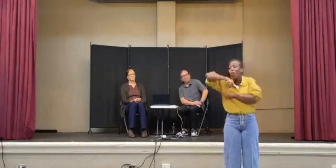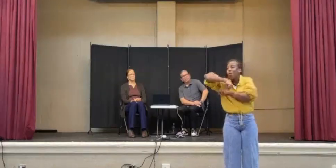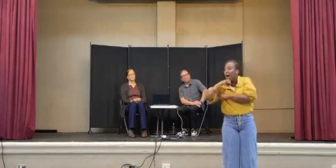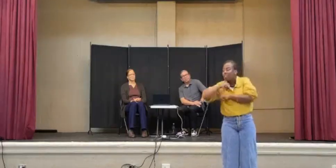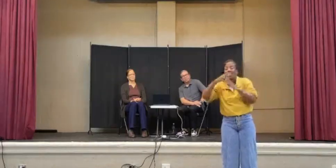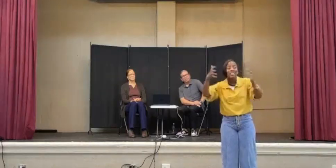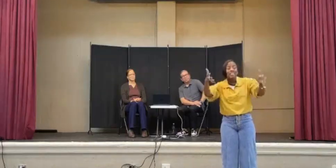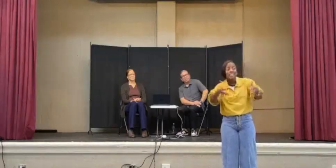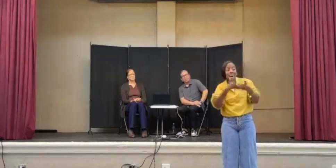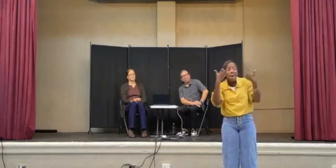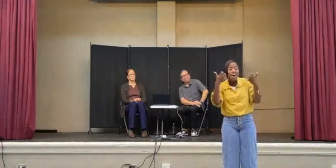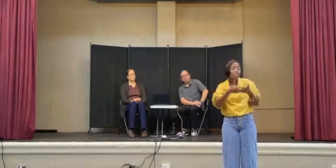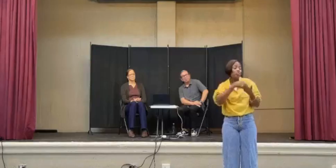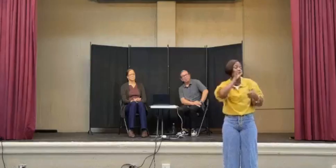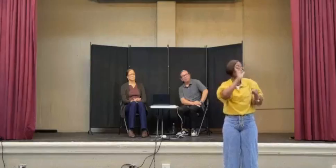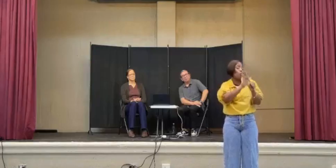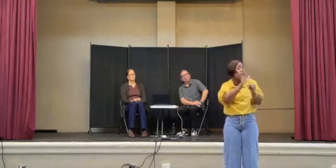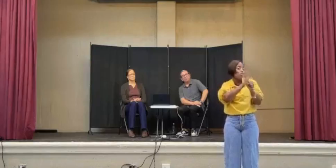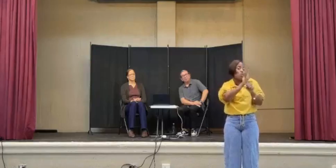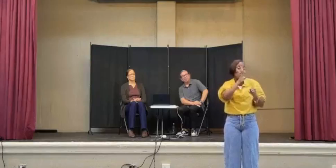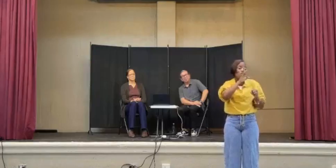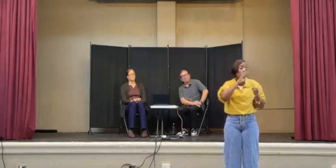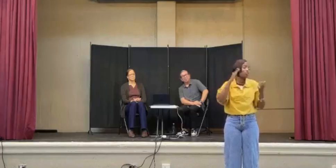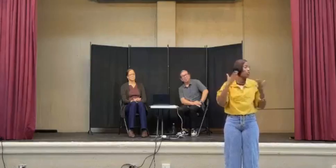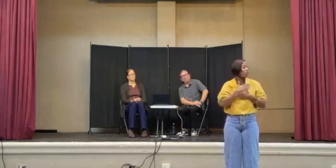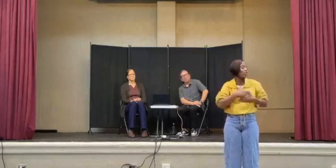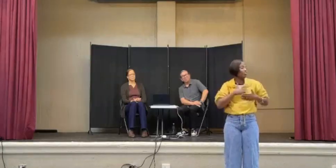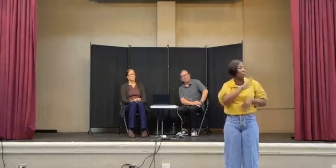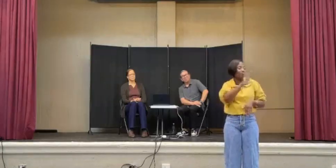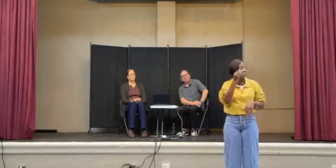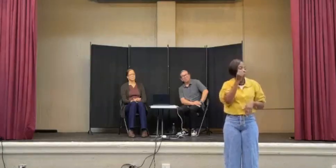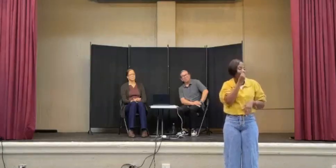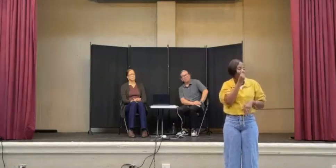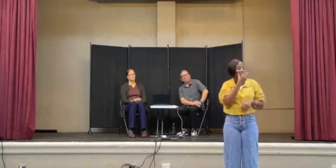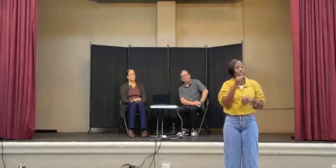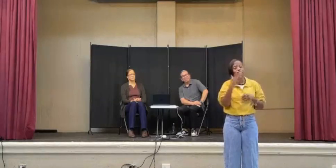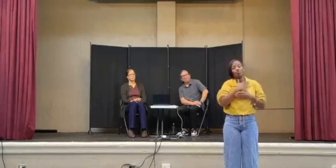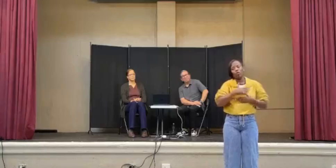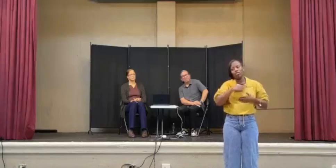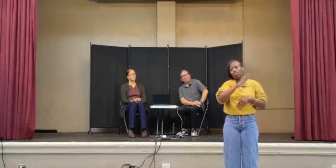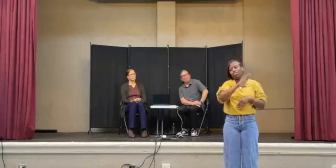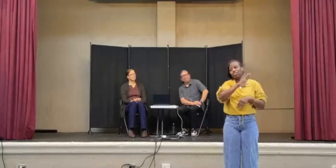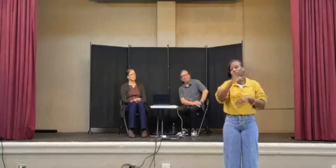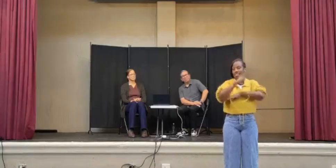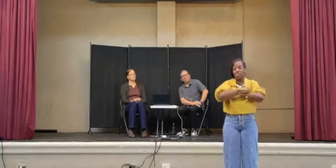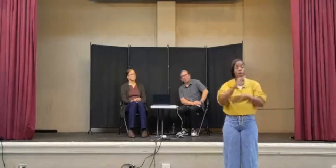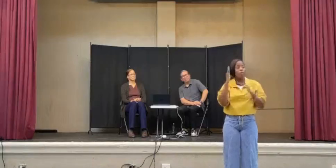There's also pizza downstairs, and some chicken wings, and some salad, and some soda and water if you'd like to enjoy